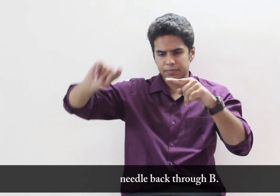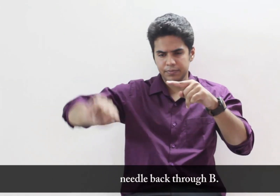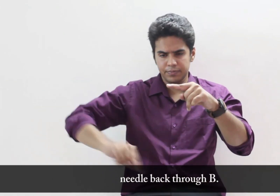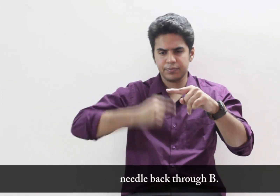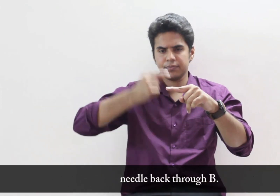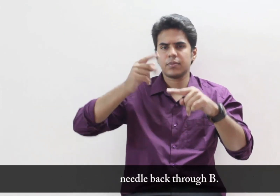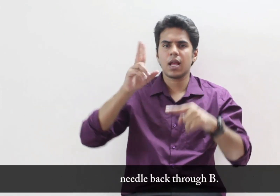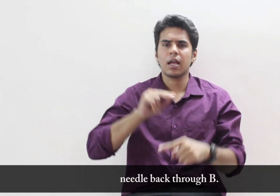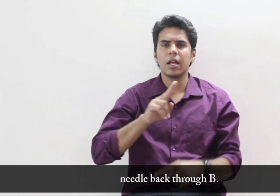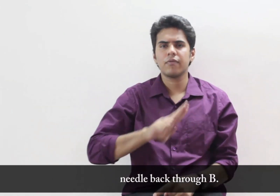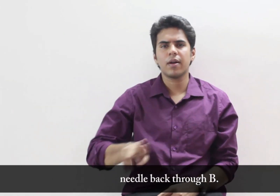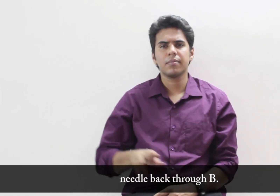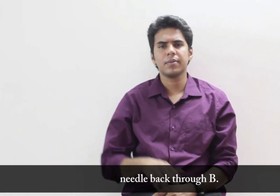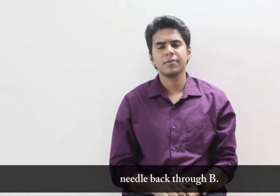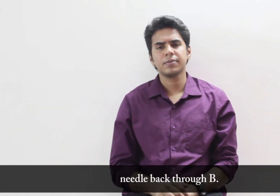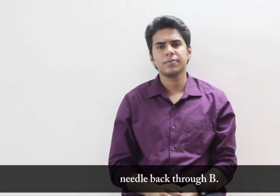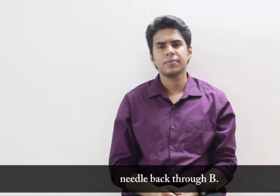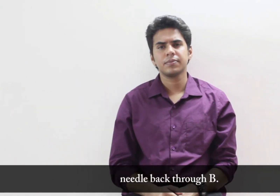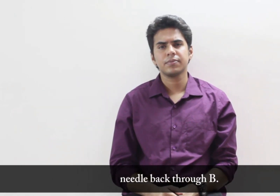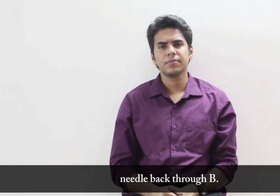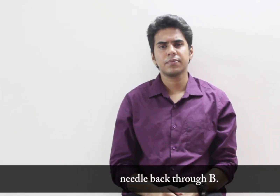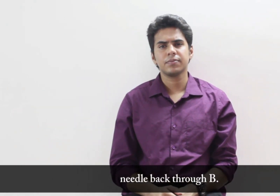the needle back through B.